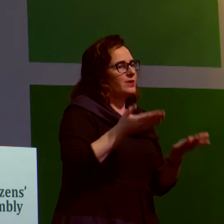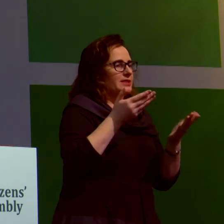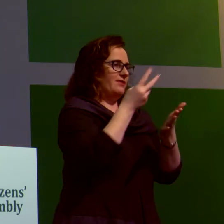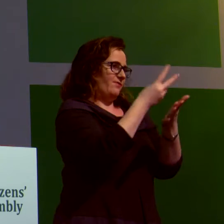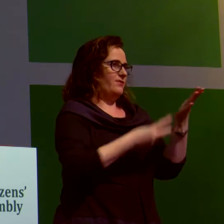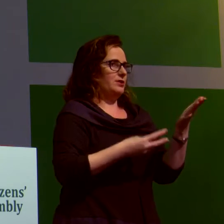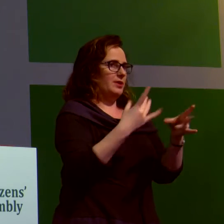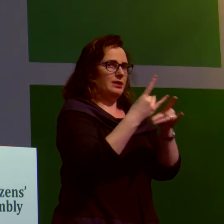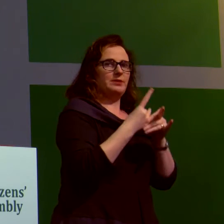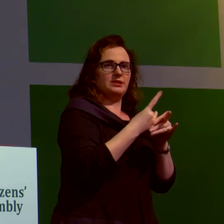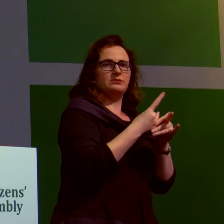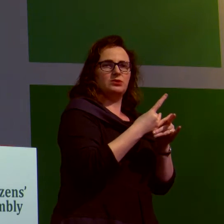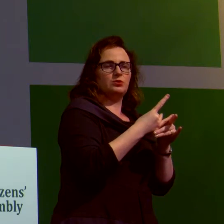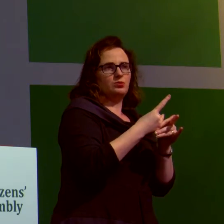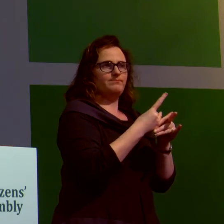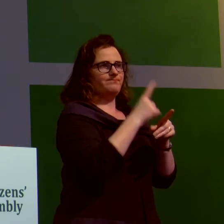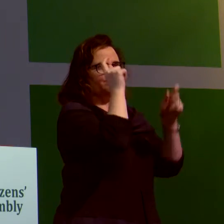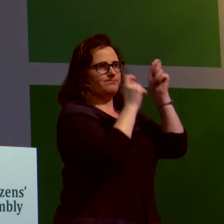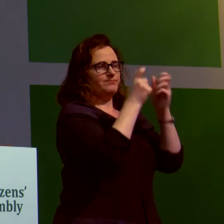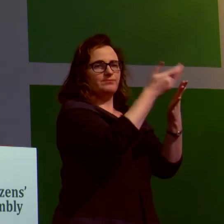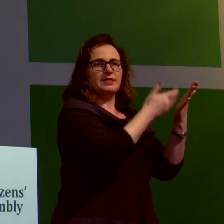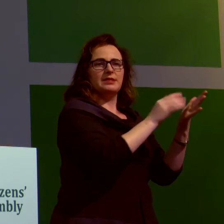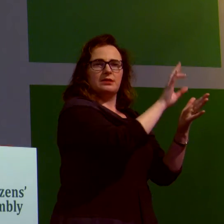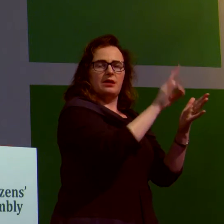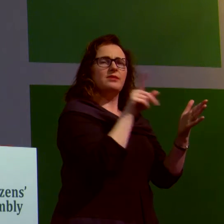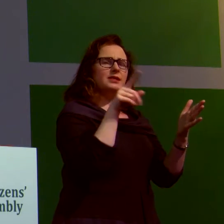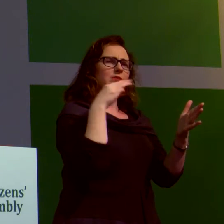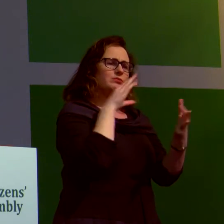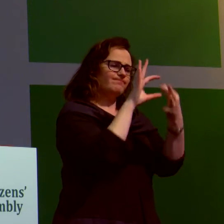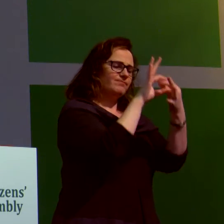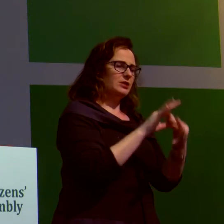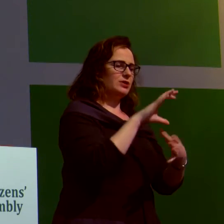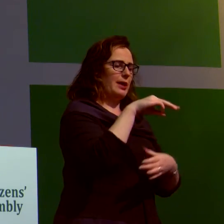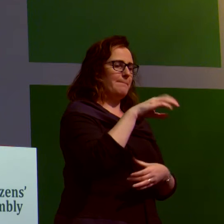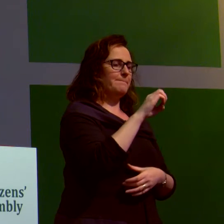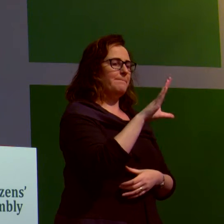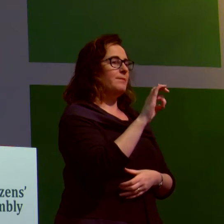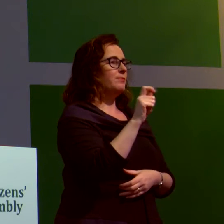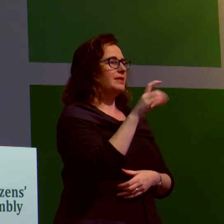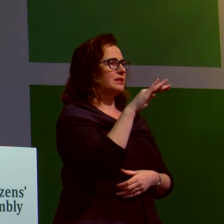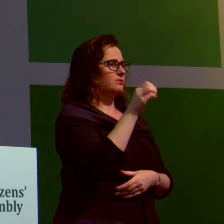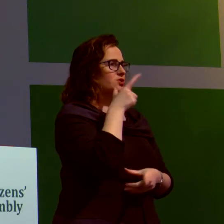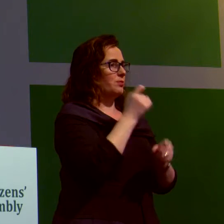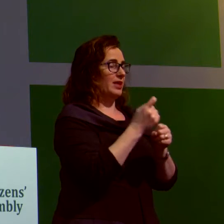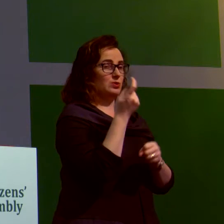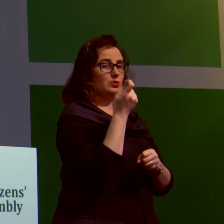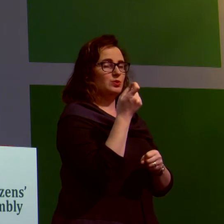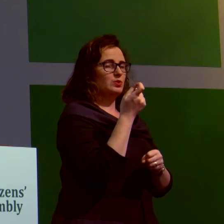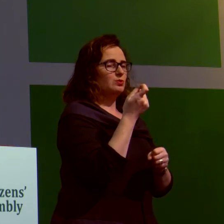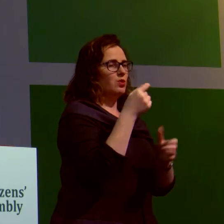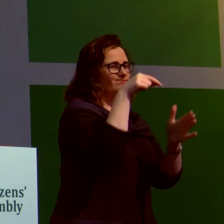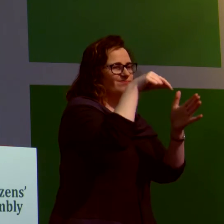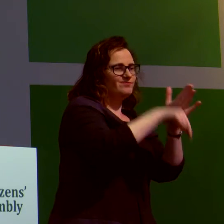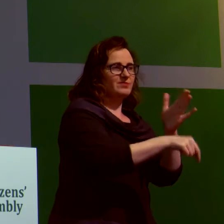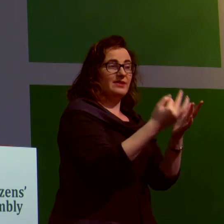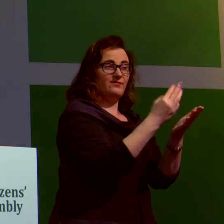question. And that's important when we come to the Mellet case, which has been mentioned earlier and which I'll get onto in a little bit more depth